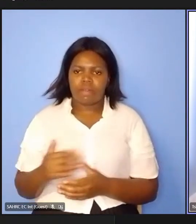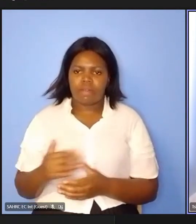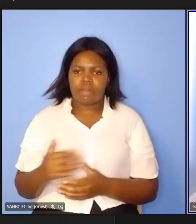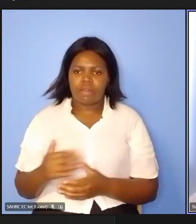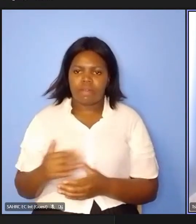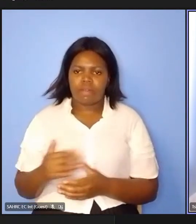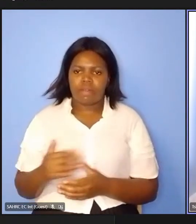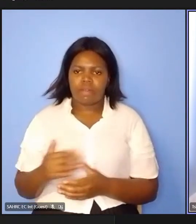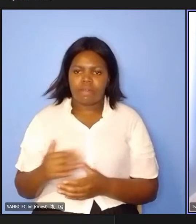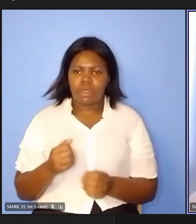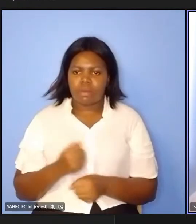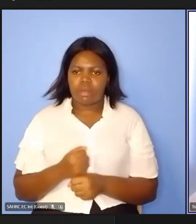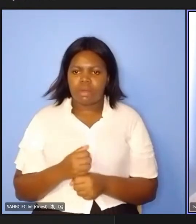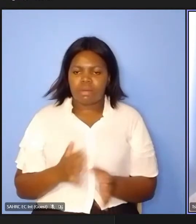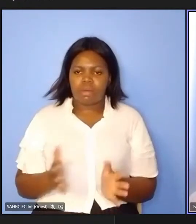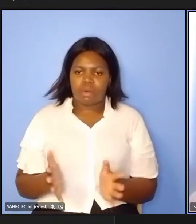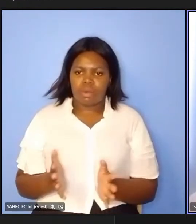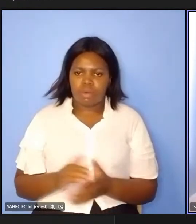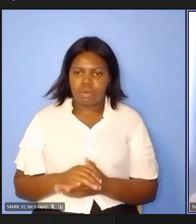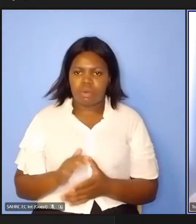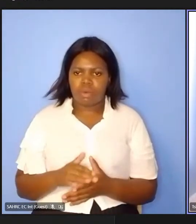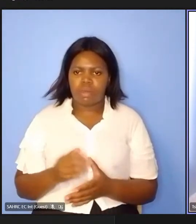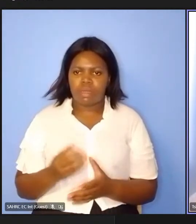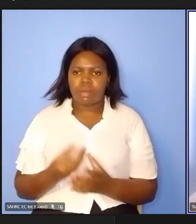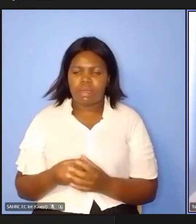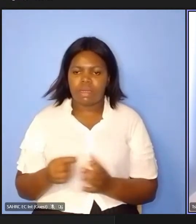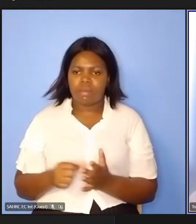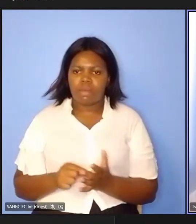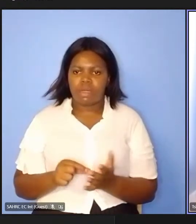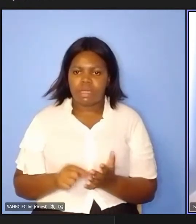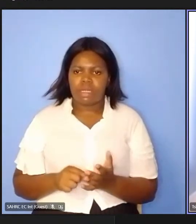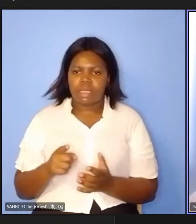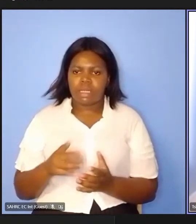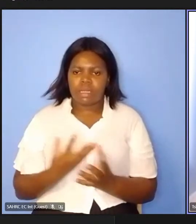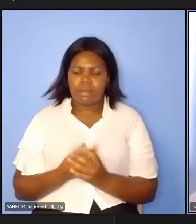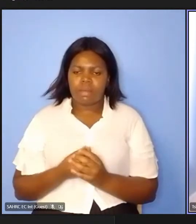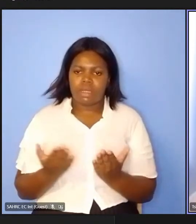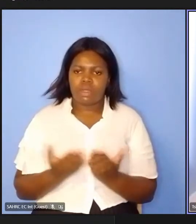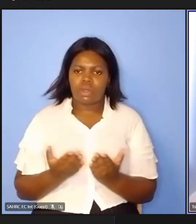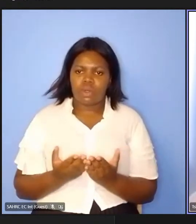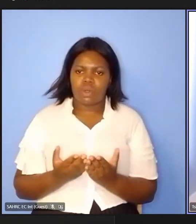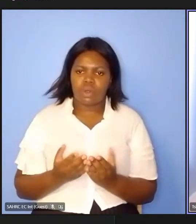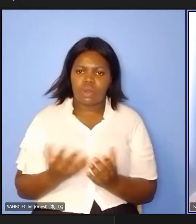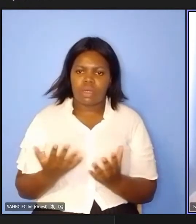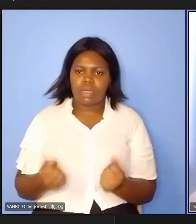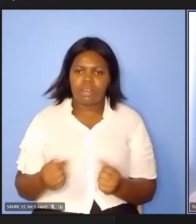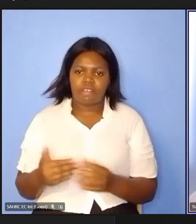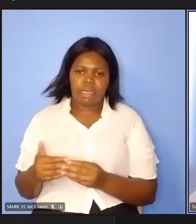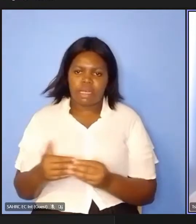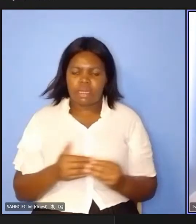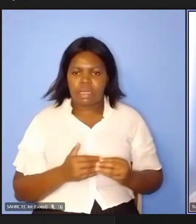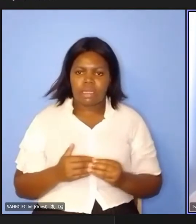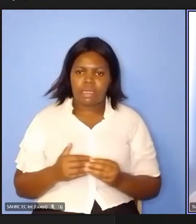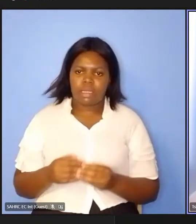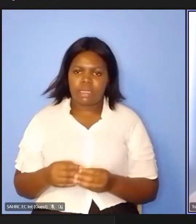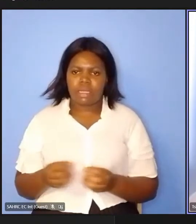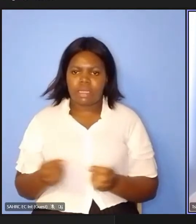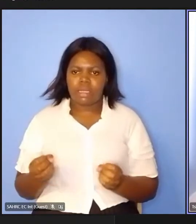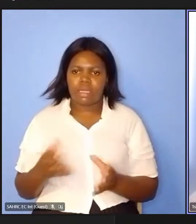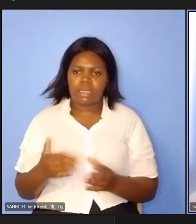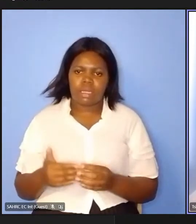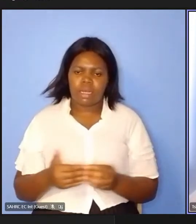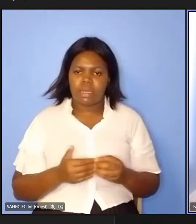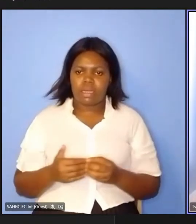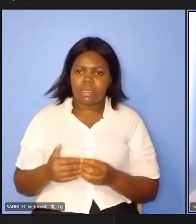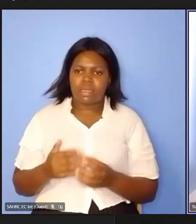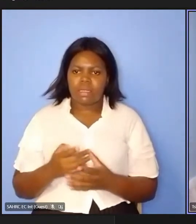that it warrants a policy. The Department of Education has many guidelines dealing on many things. And